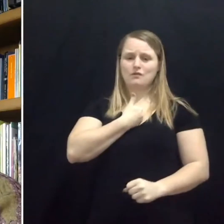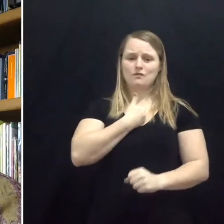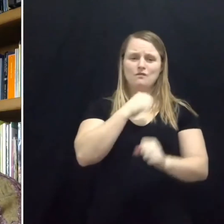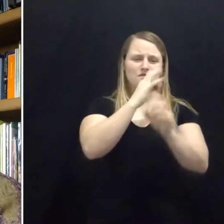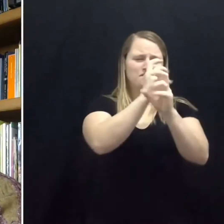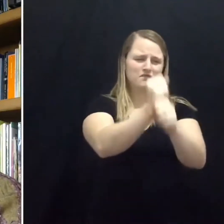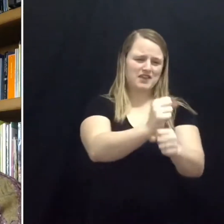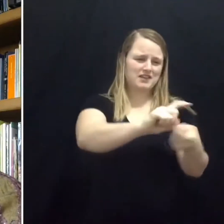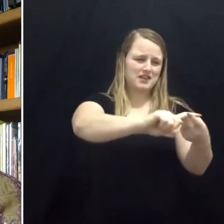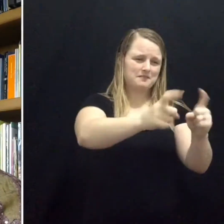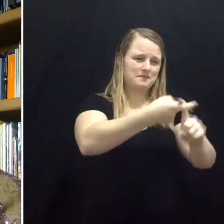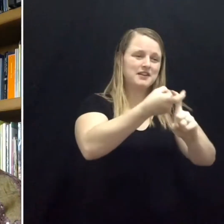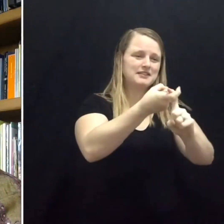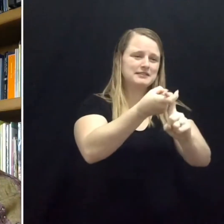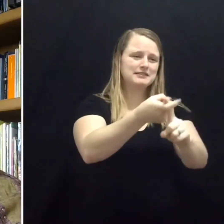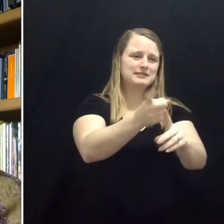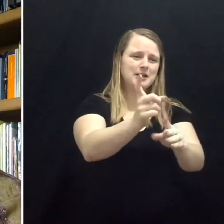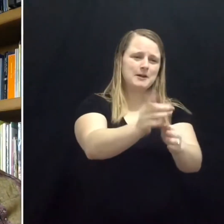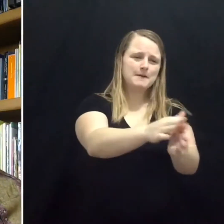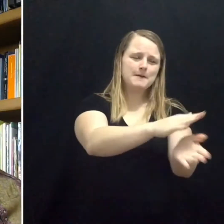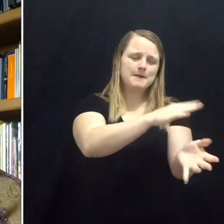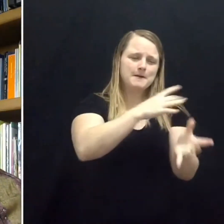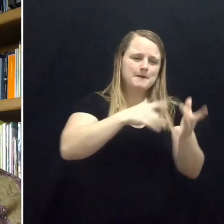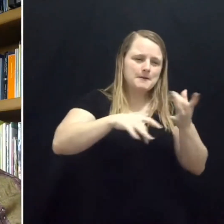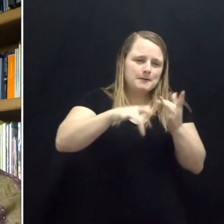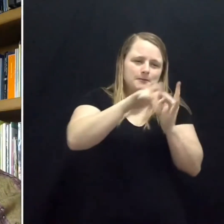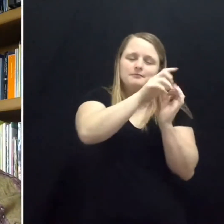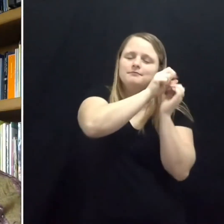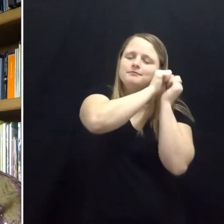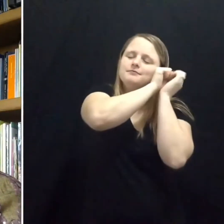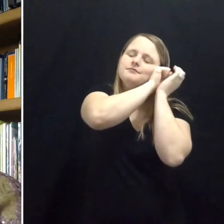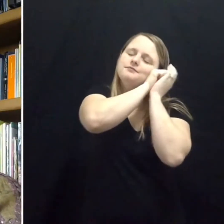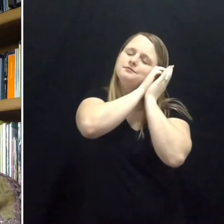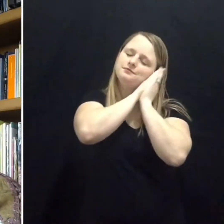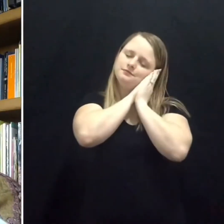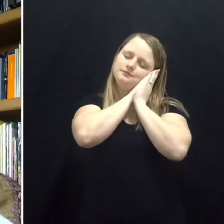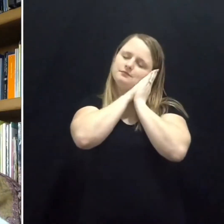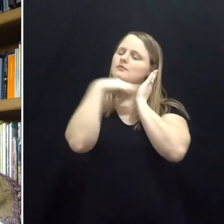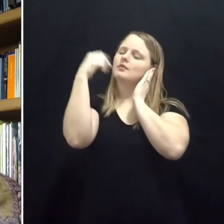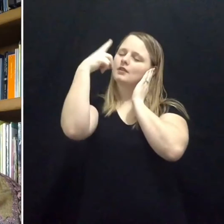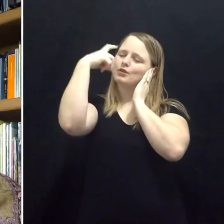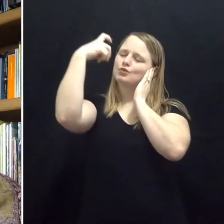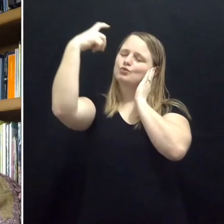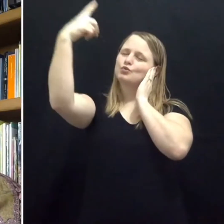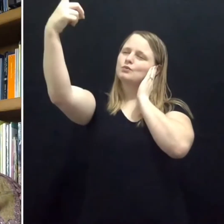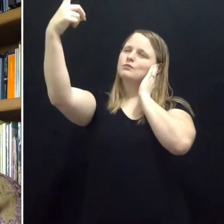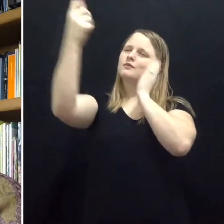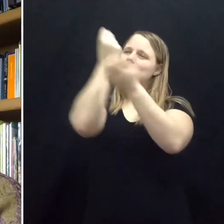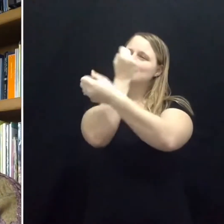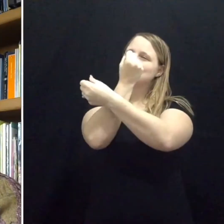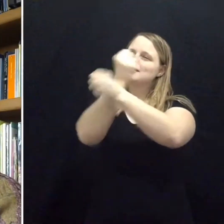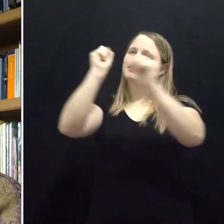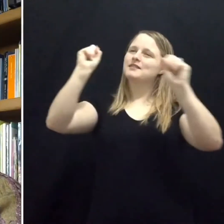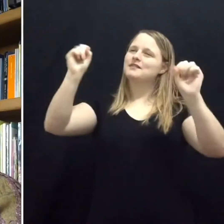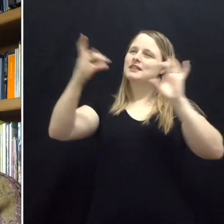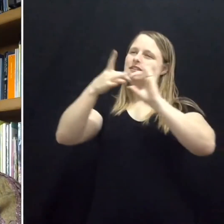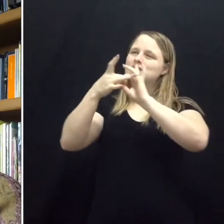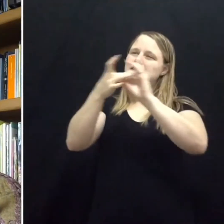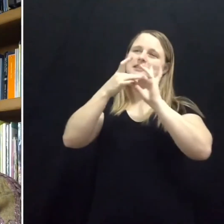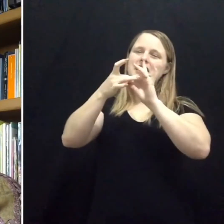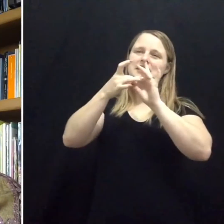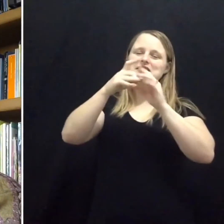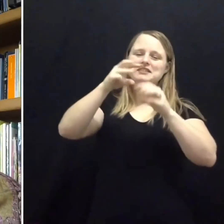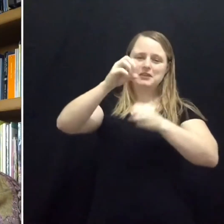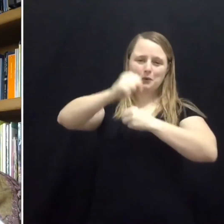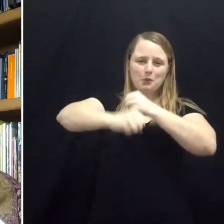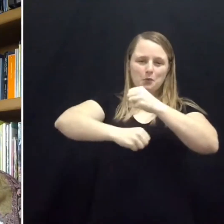his friends. As they curled up together, he felt loved and protected, and he dreamed of a world that was safe and